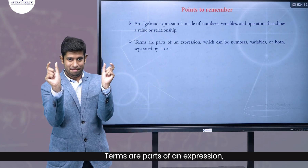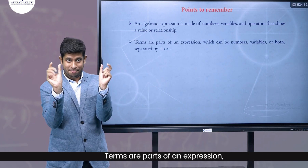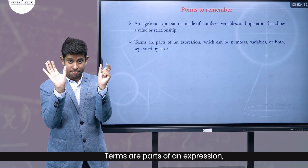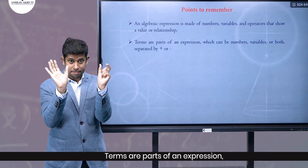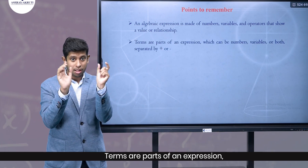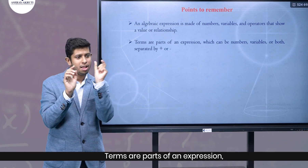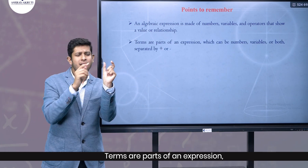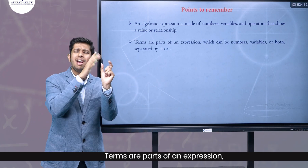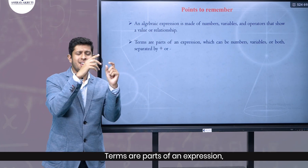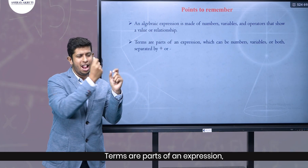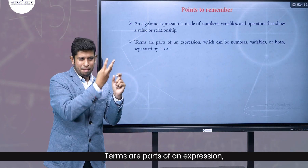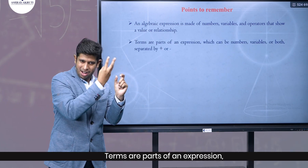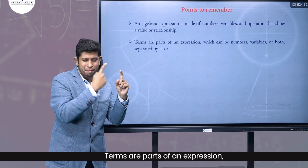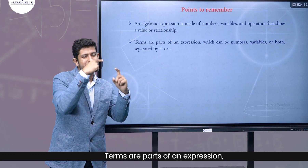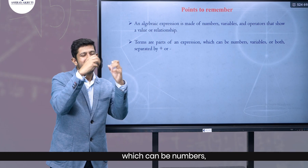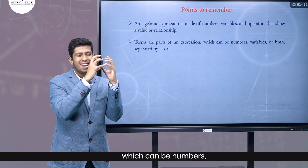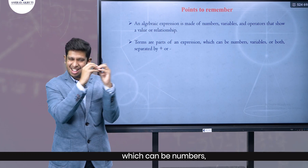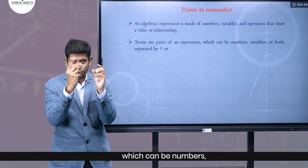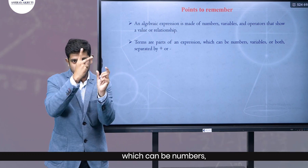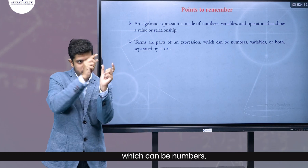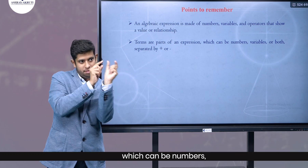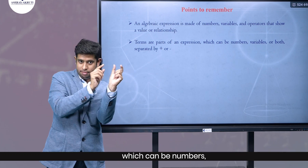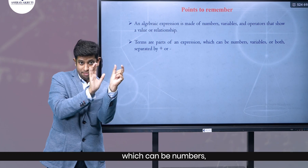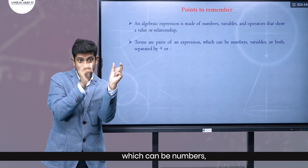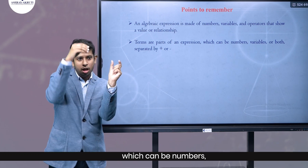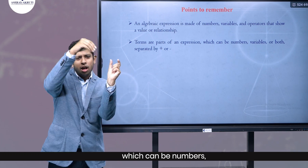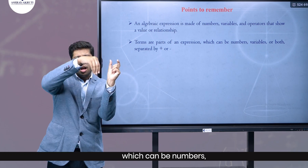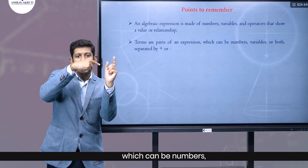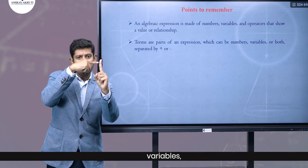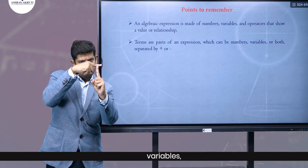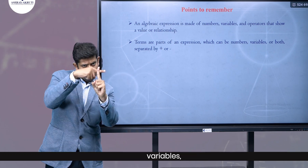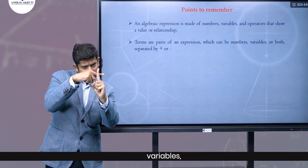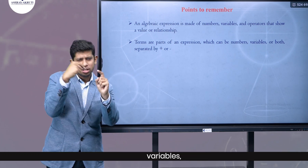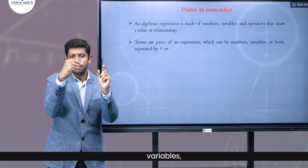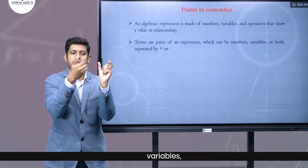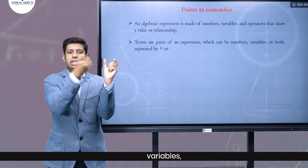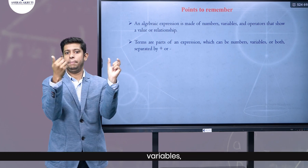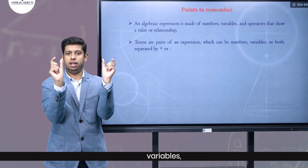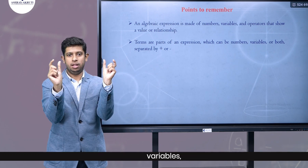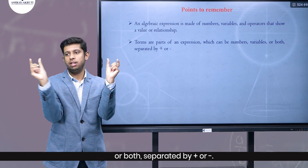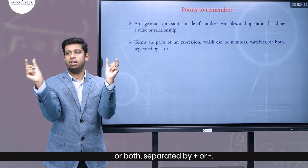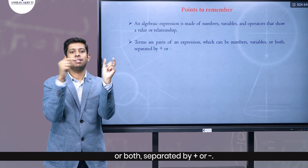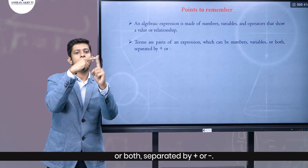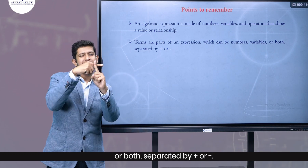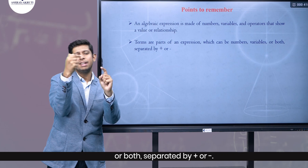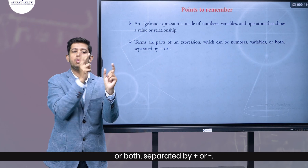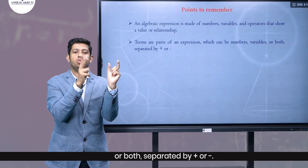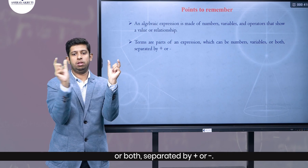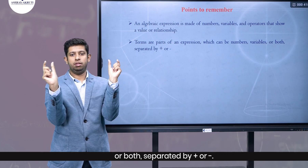Terms are parts of an expression, which can be numbers, variables, or both separated by plus or